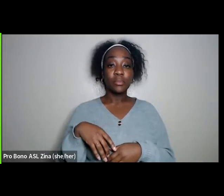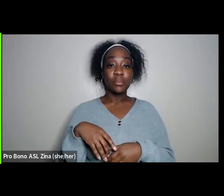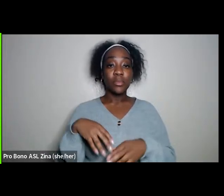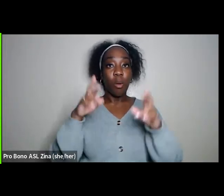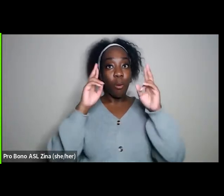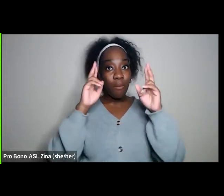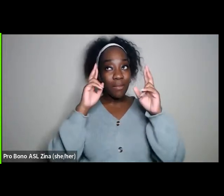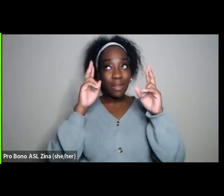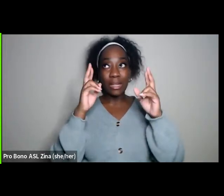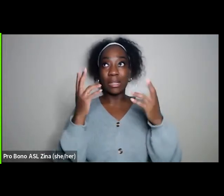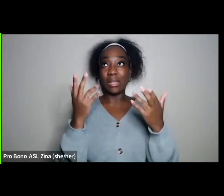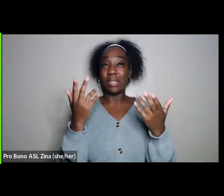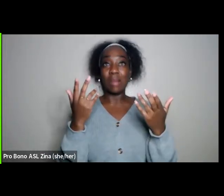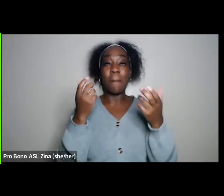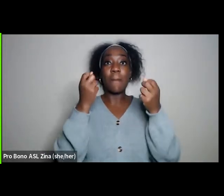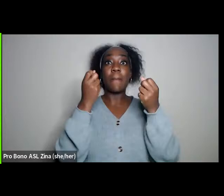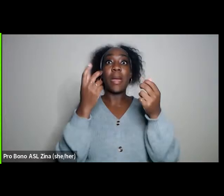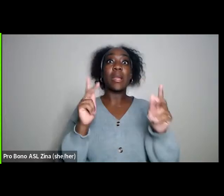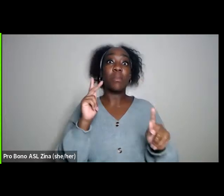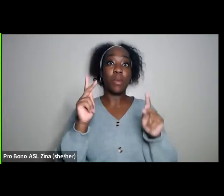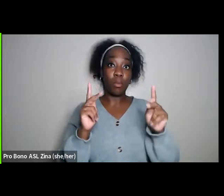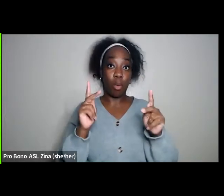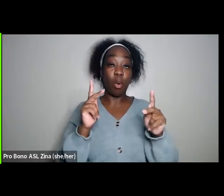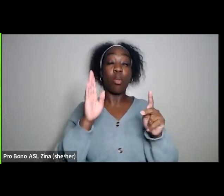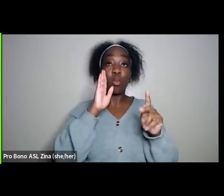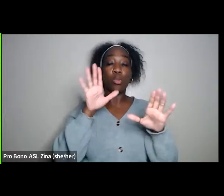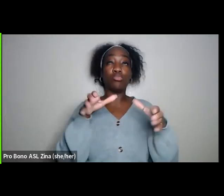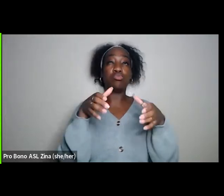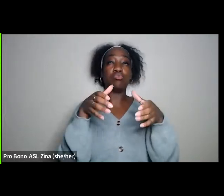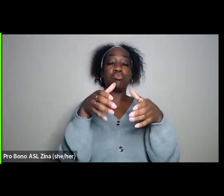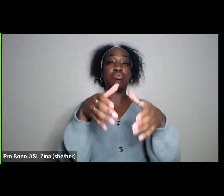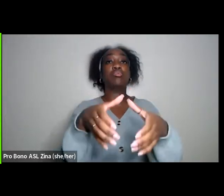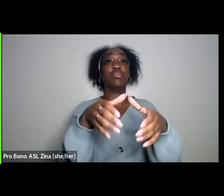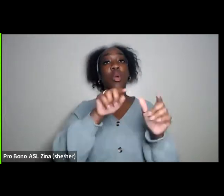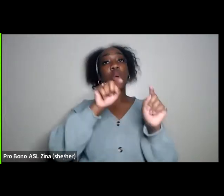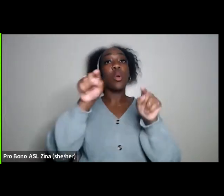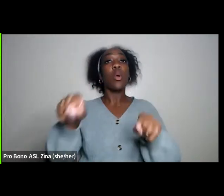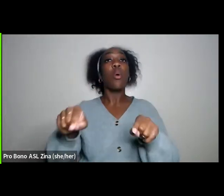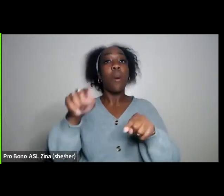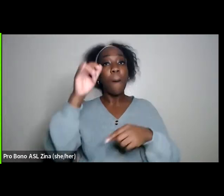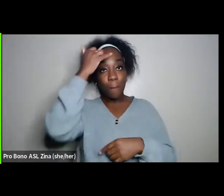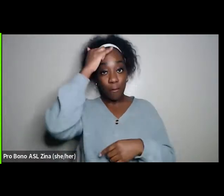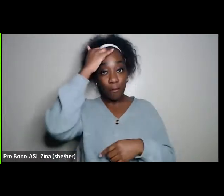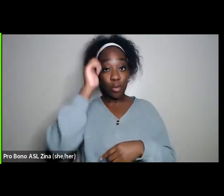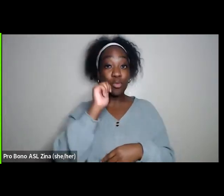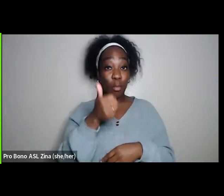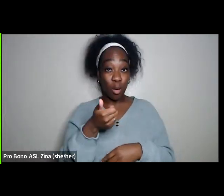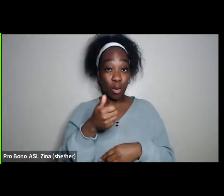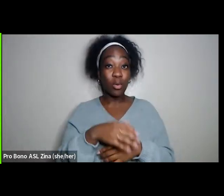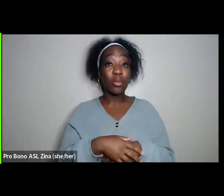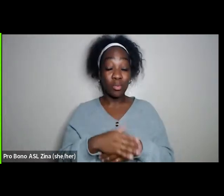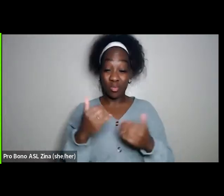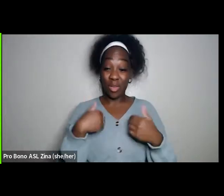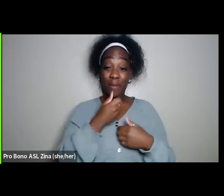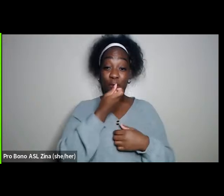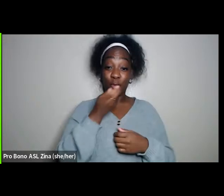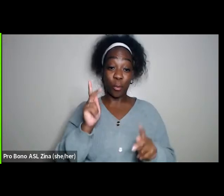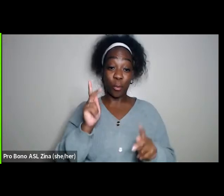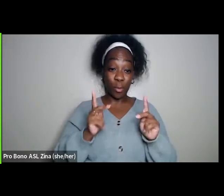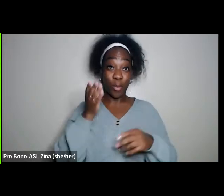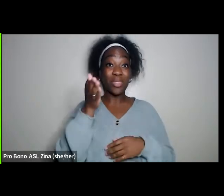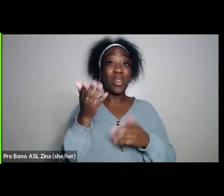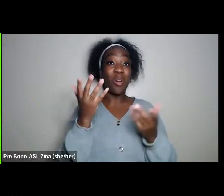hundreds of others are headed to Buffalo tomorrow. And there's some who are already there on the ground.